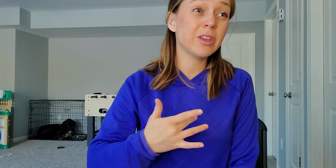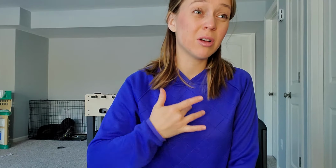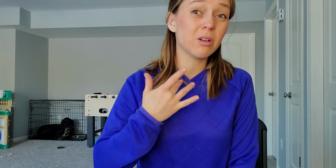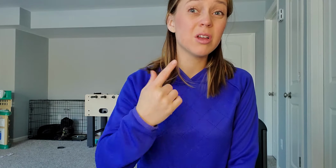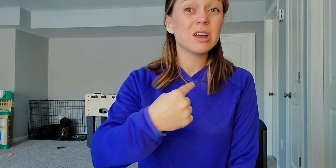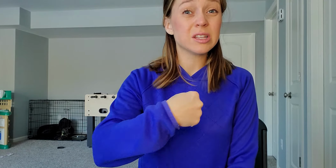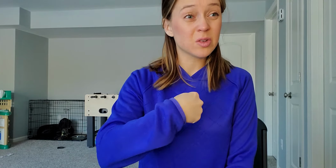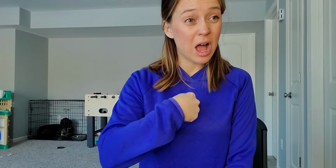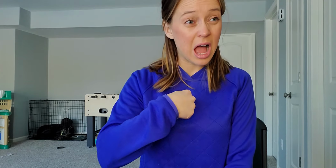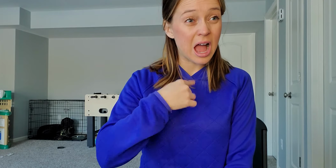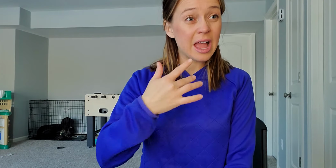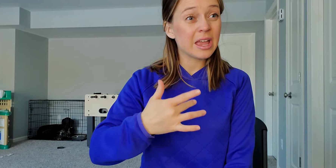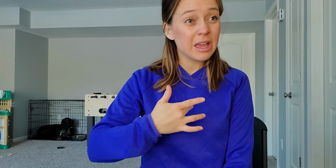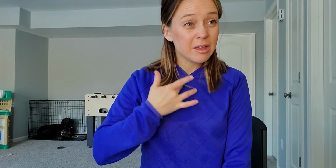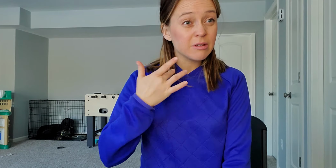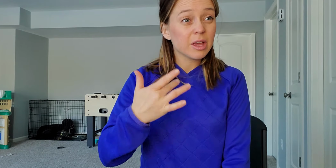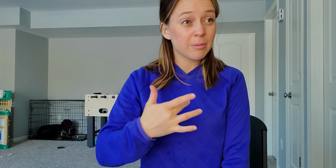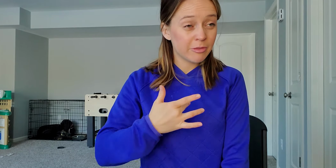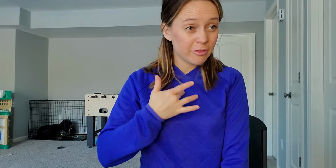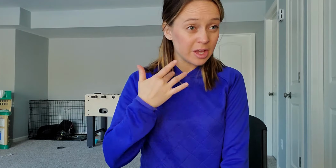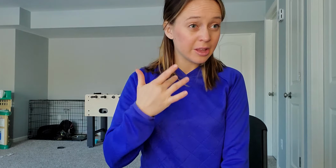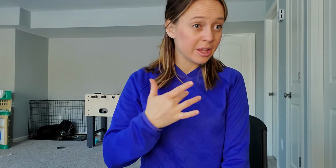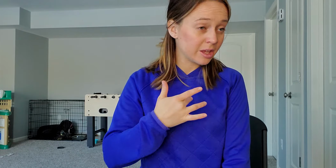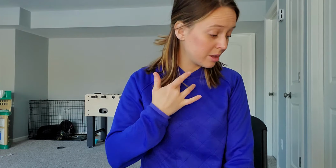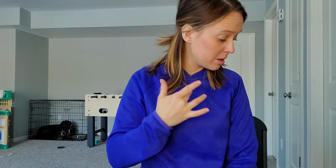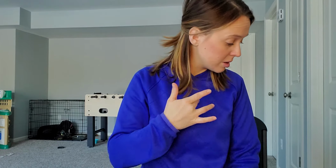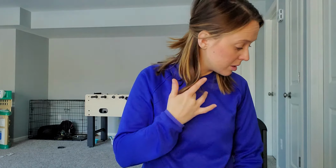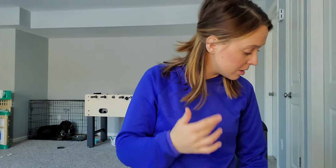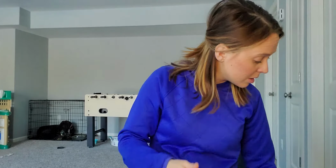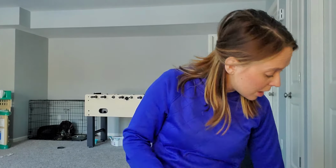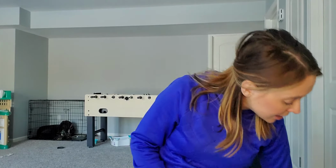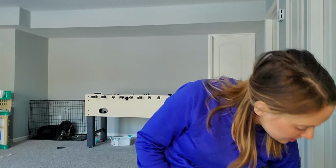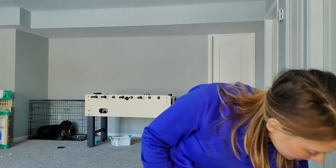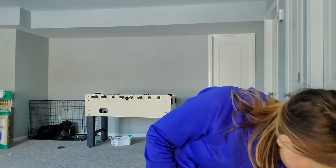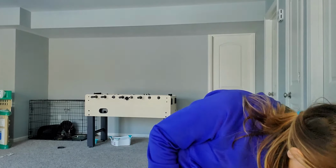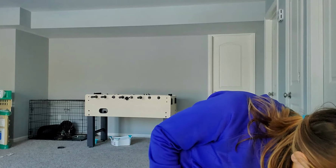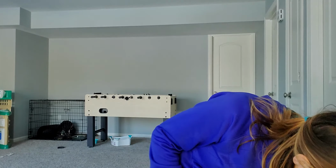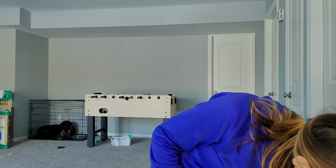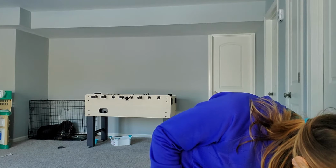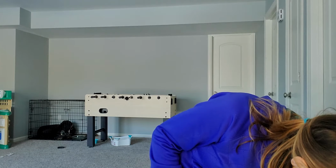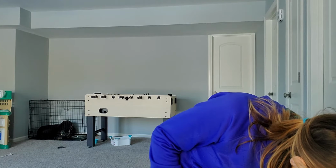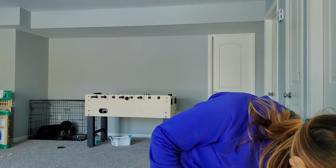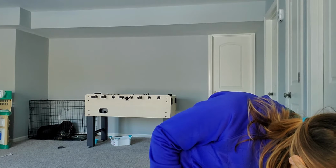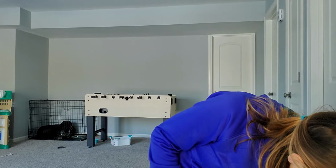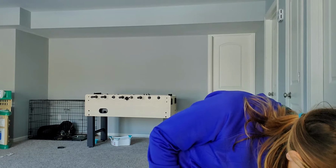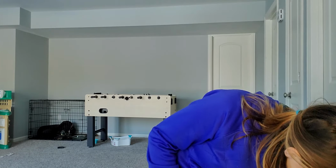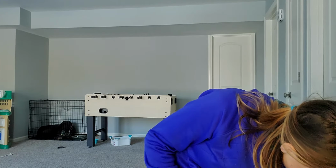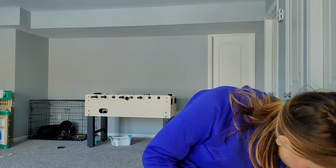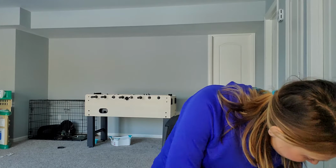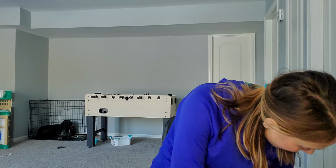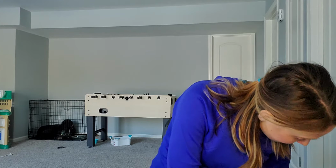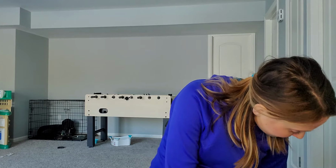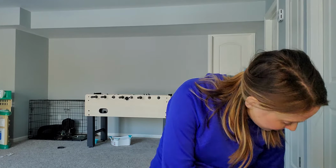Feel. So I am feeling. Alyssa, come on up. Your turn, Alyssa. Hurry in five.